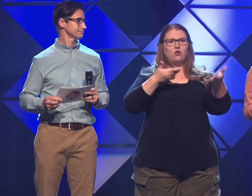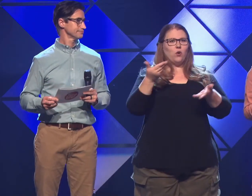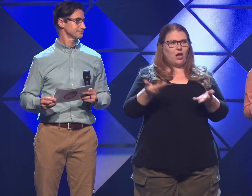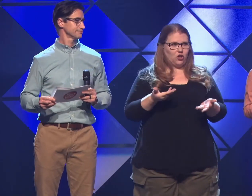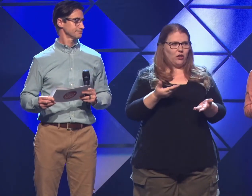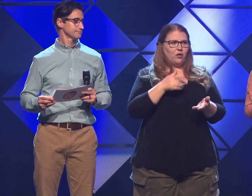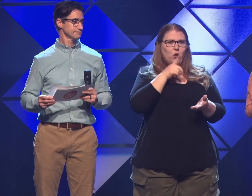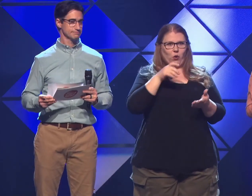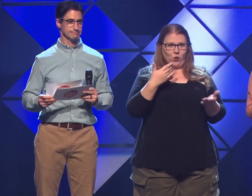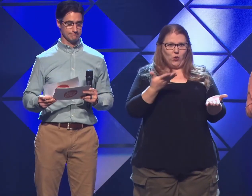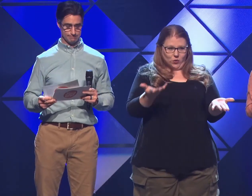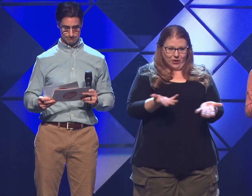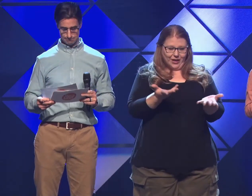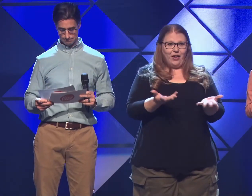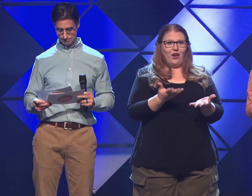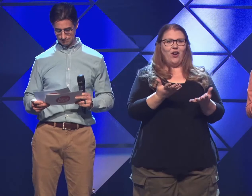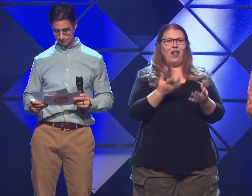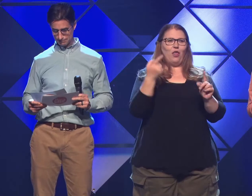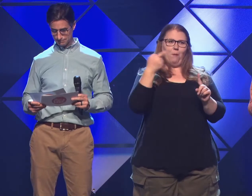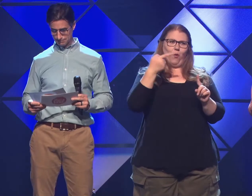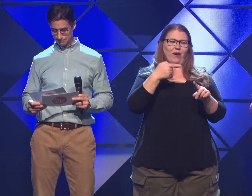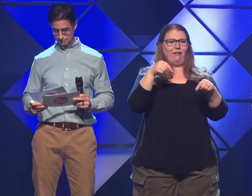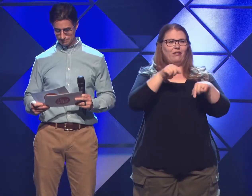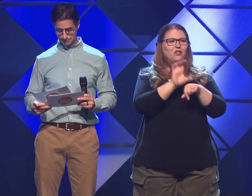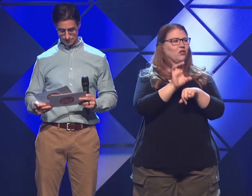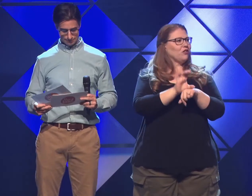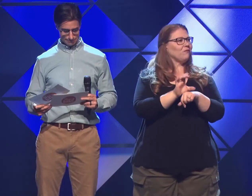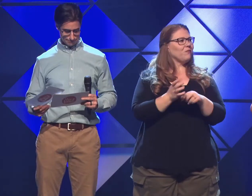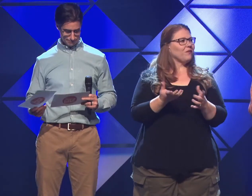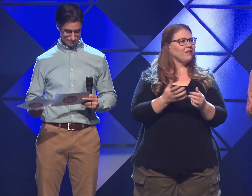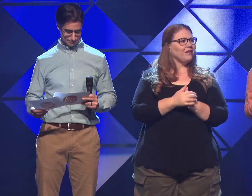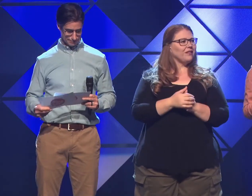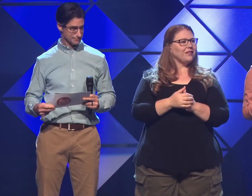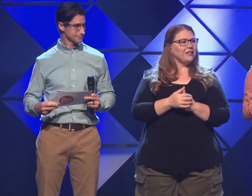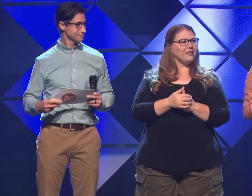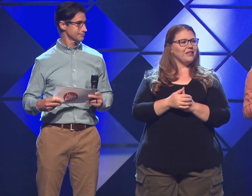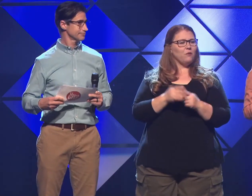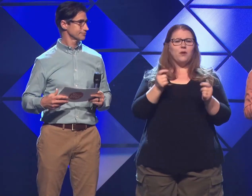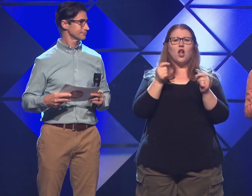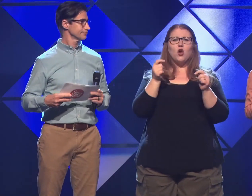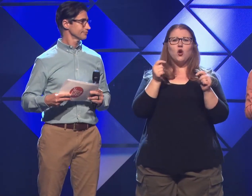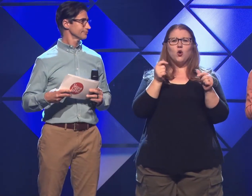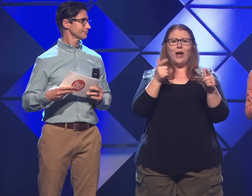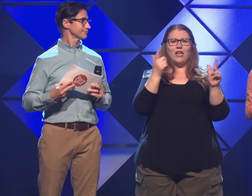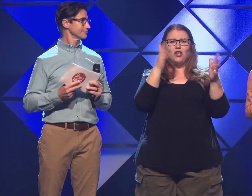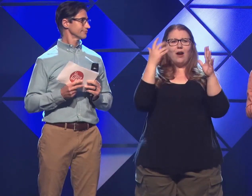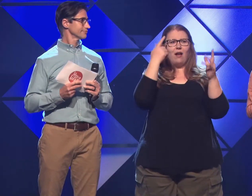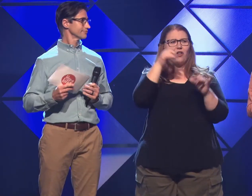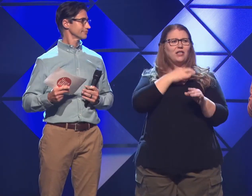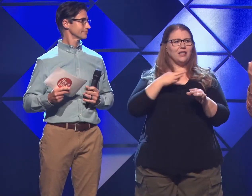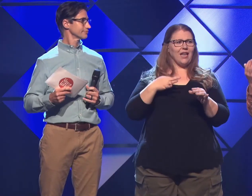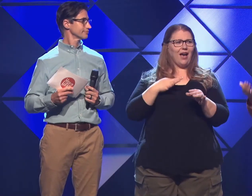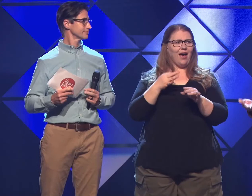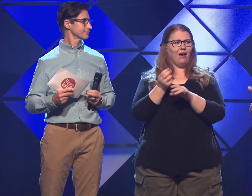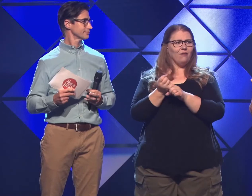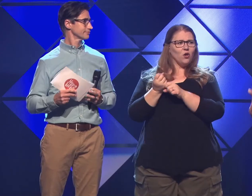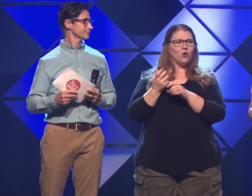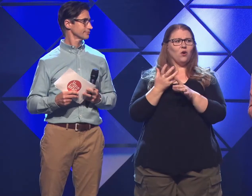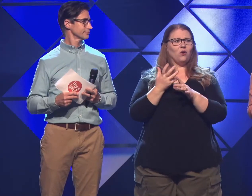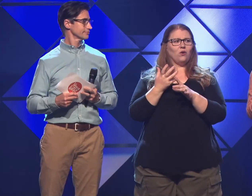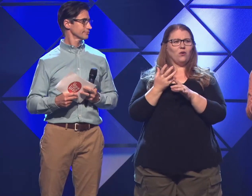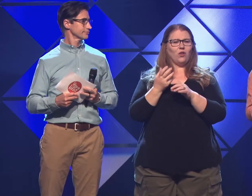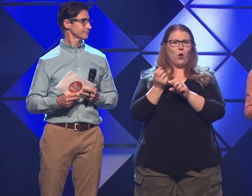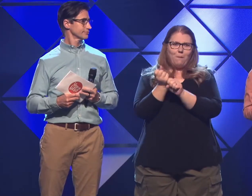introduction to who we are and what we're all about. By the way, can we get a quick shout out for our staff who produce that